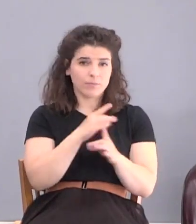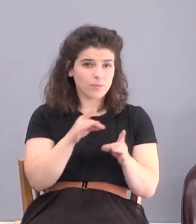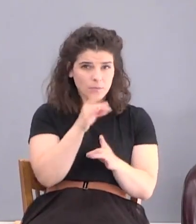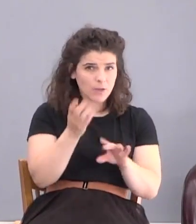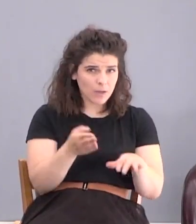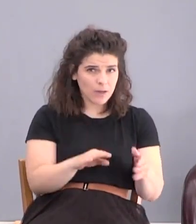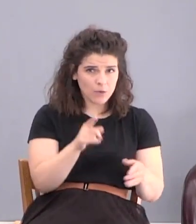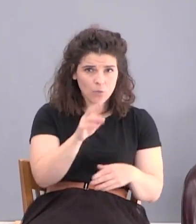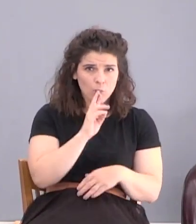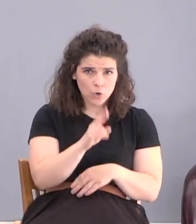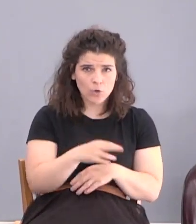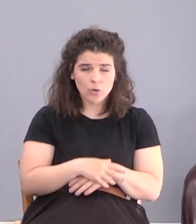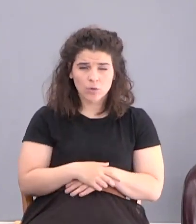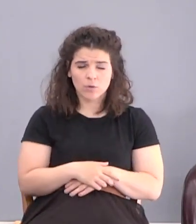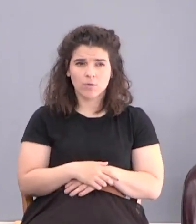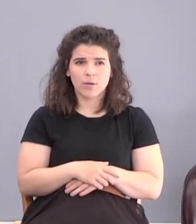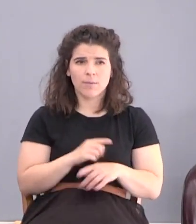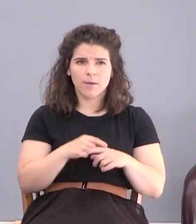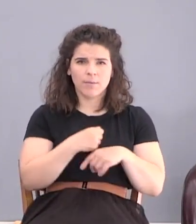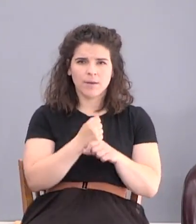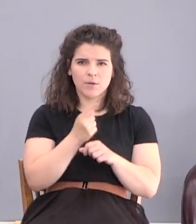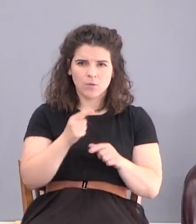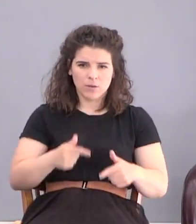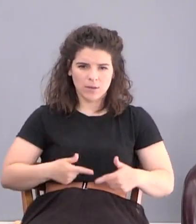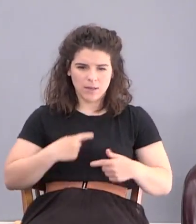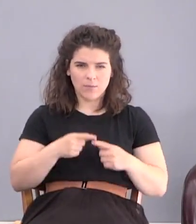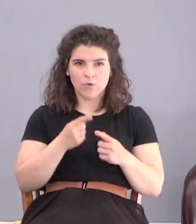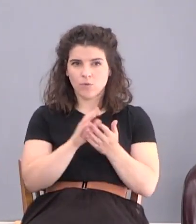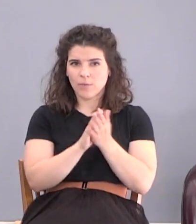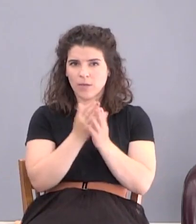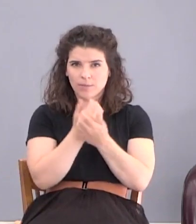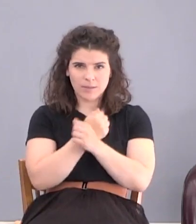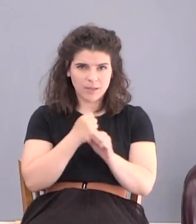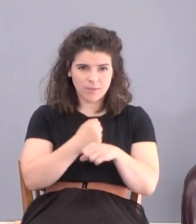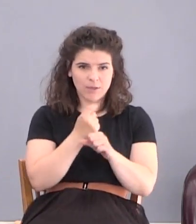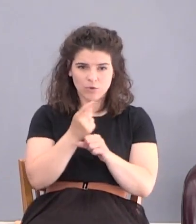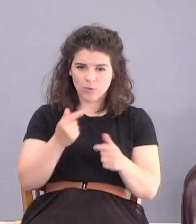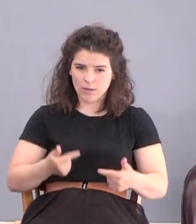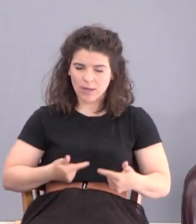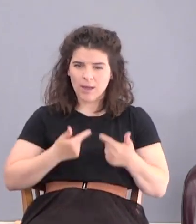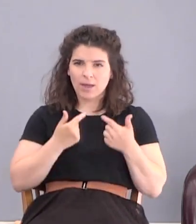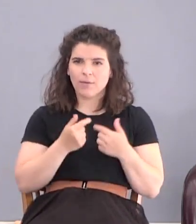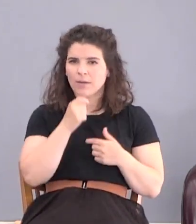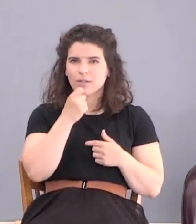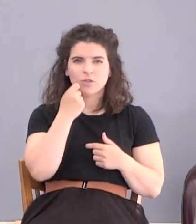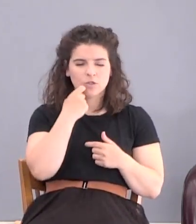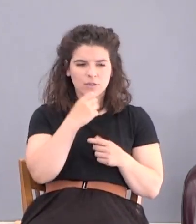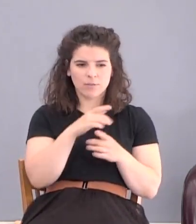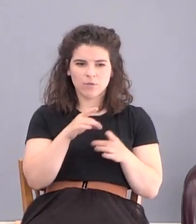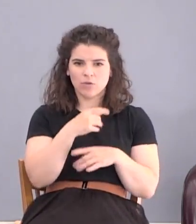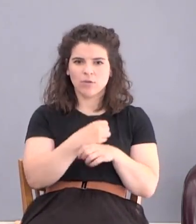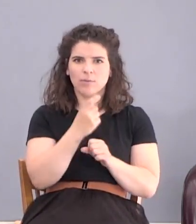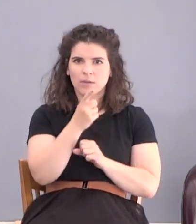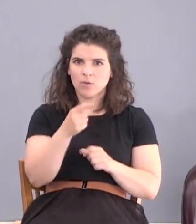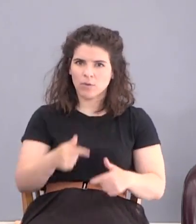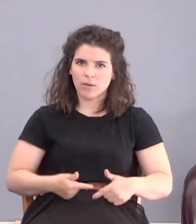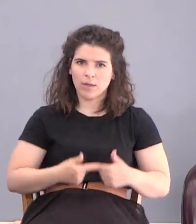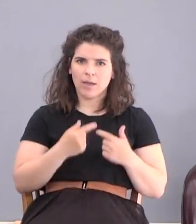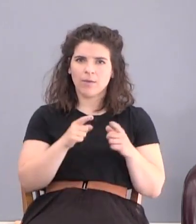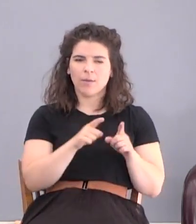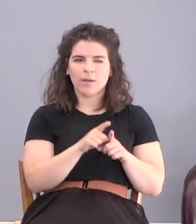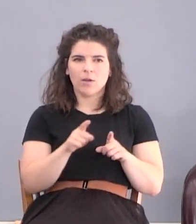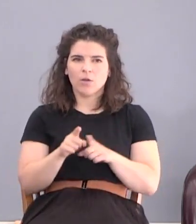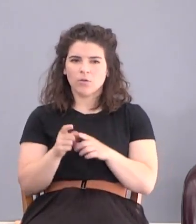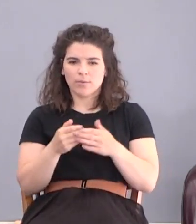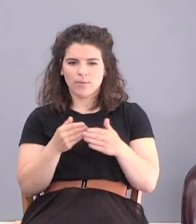dead. Now he quickens you when you get saved and makes you alive. See, he doesn't just spiritually now make you alive. He also,